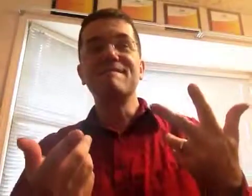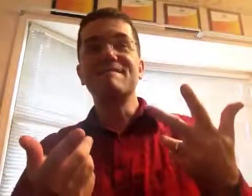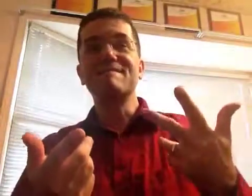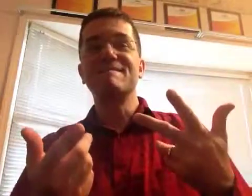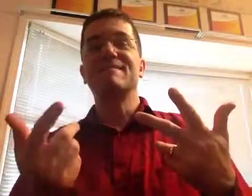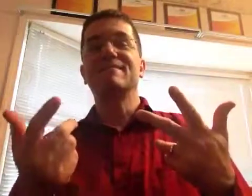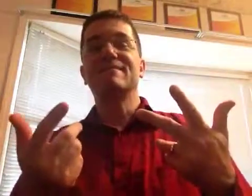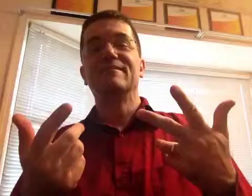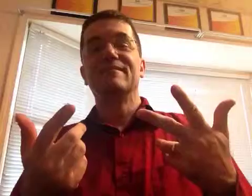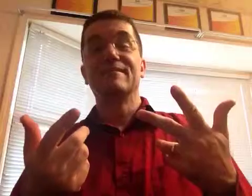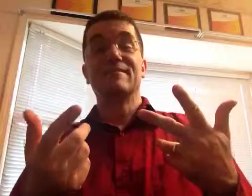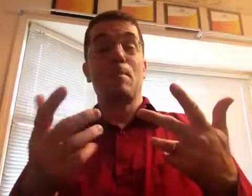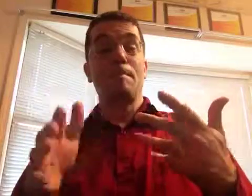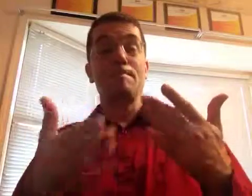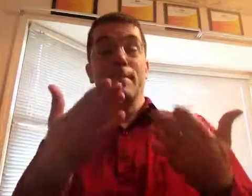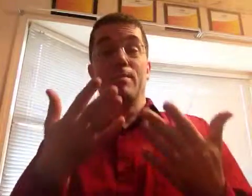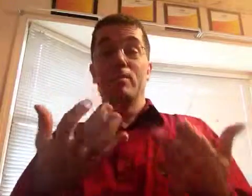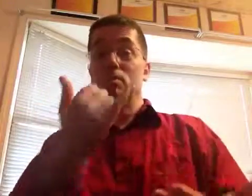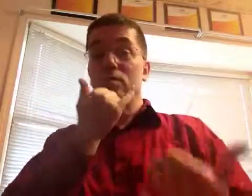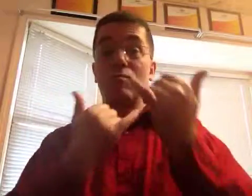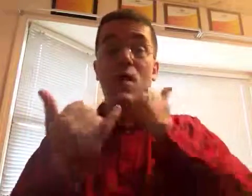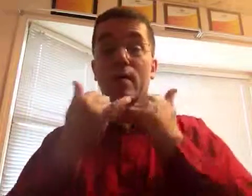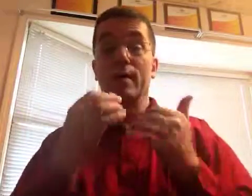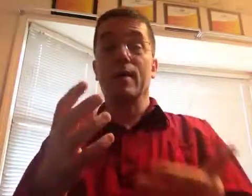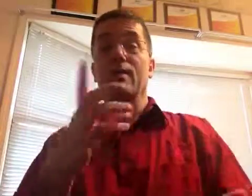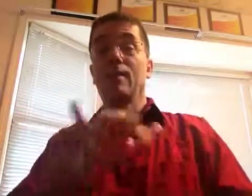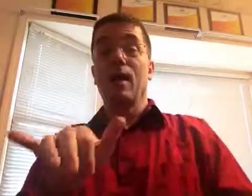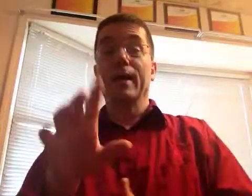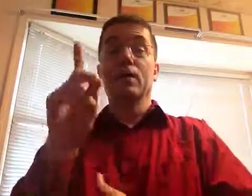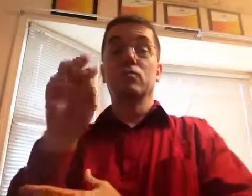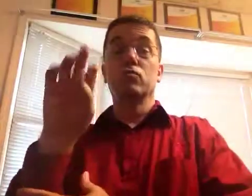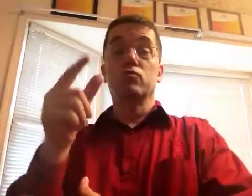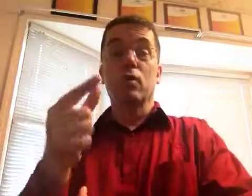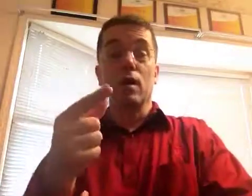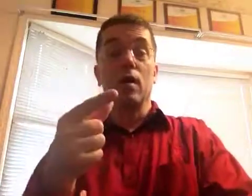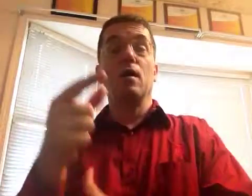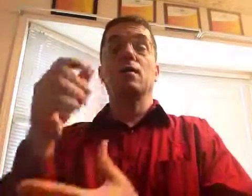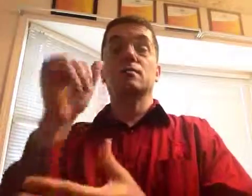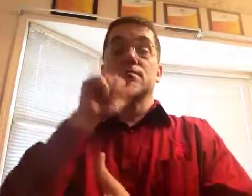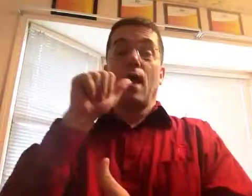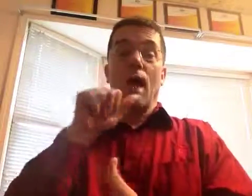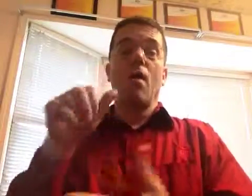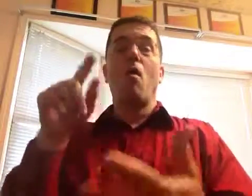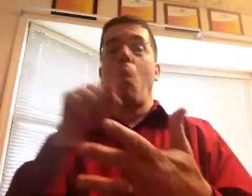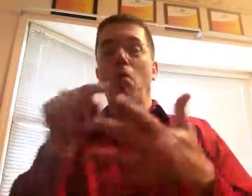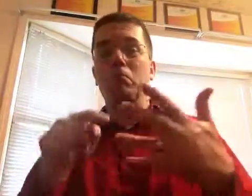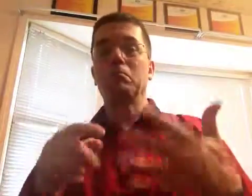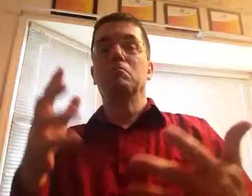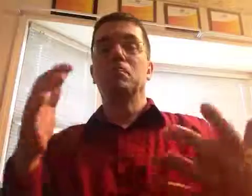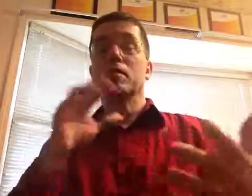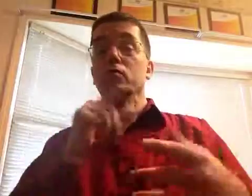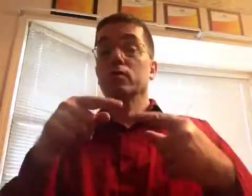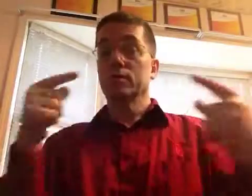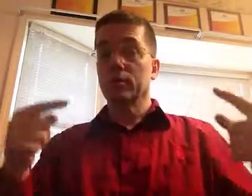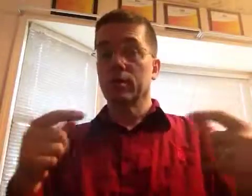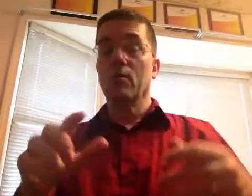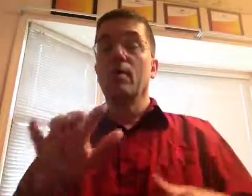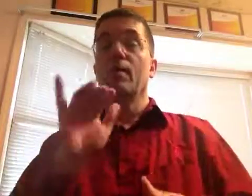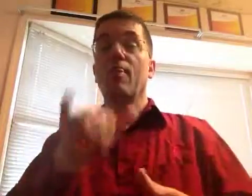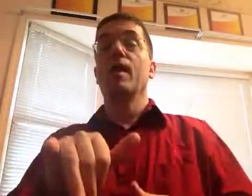engaging in some other things. But I think the thing that the talk with, if it were to happen at our house, would sound like, here's the